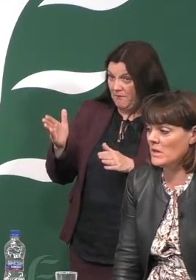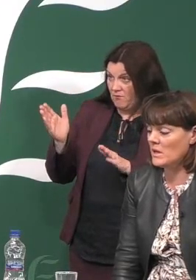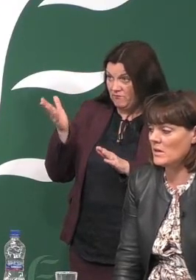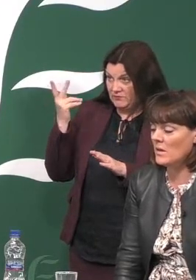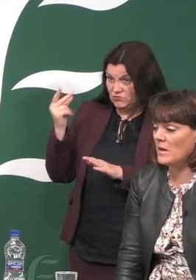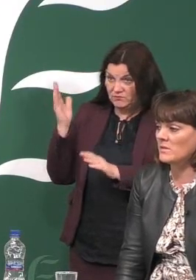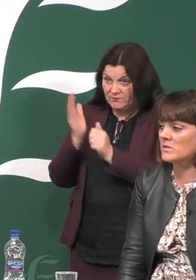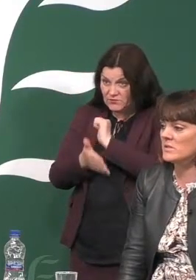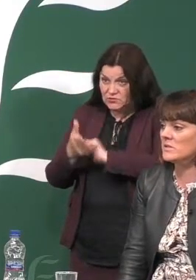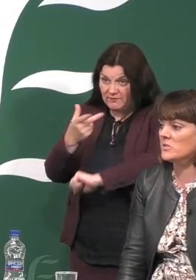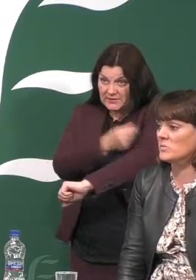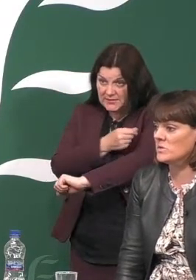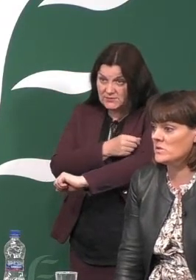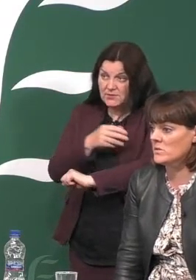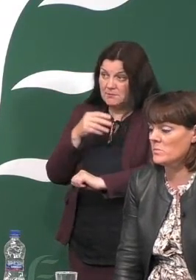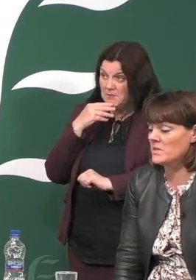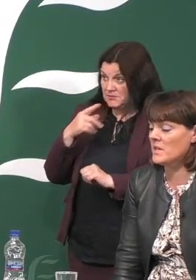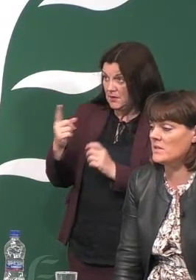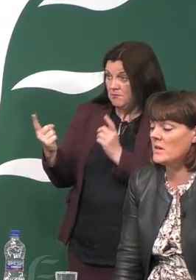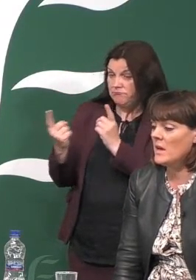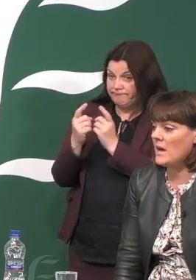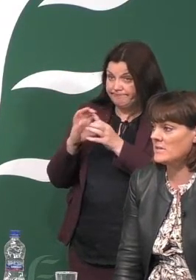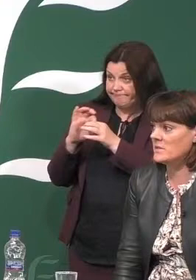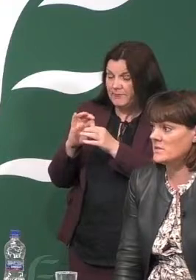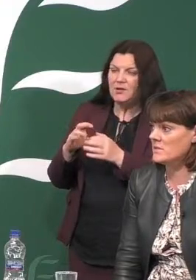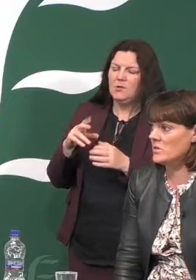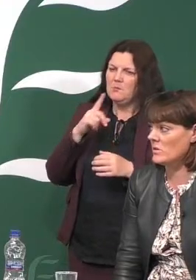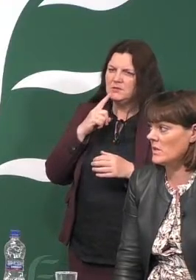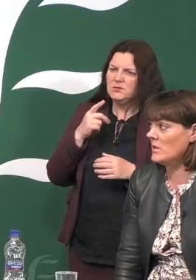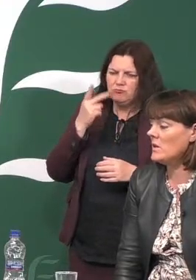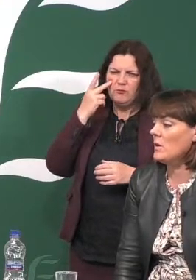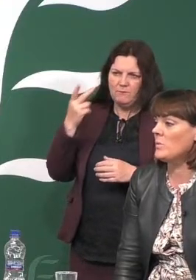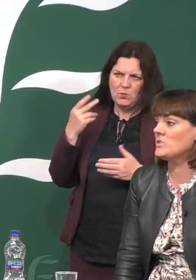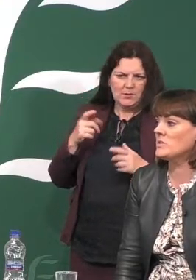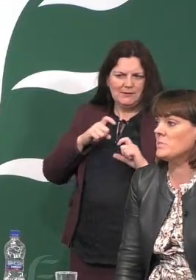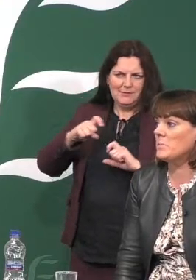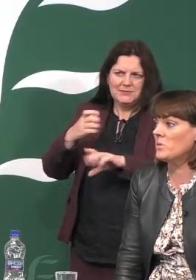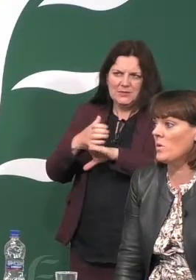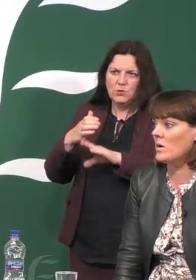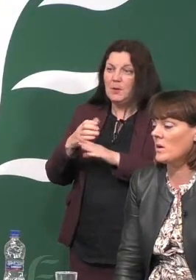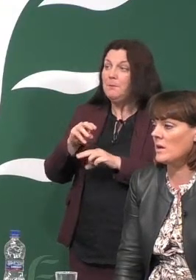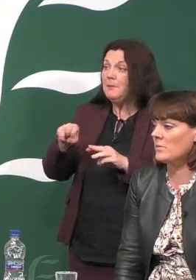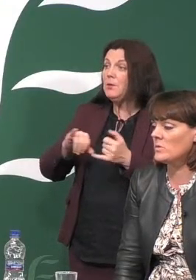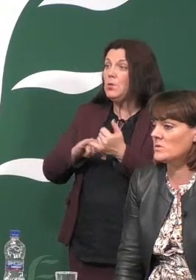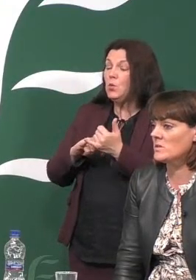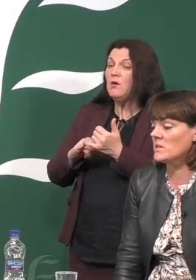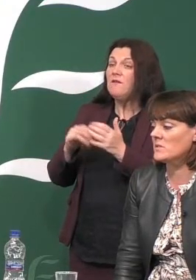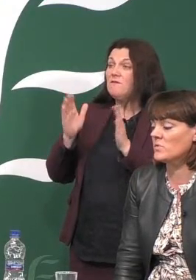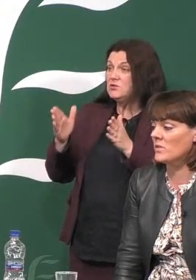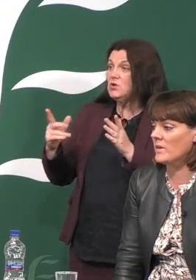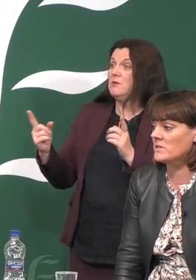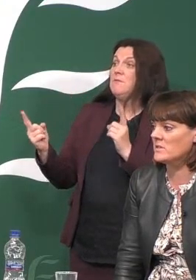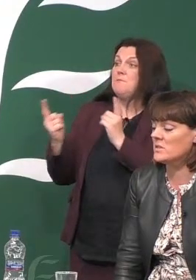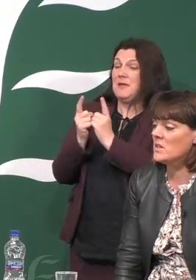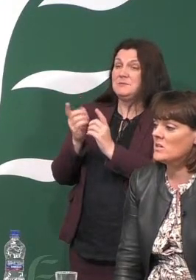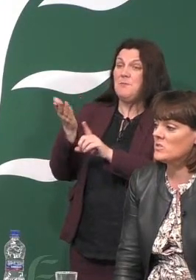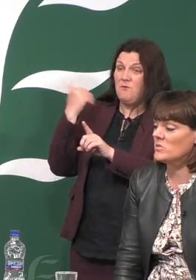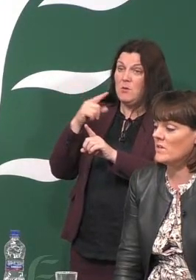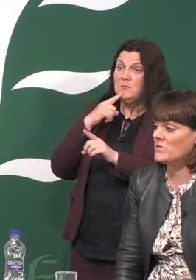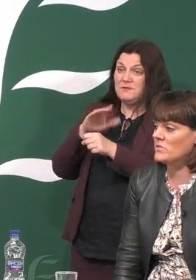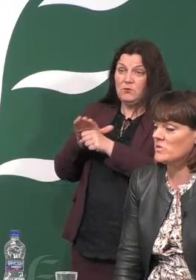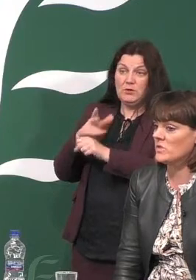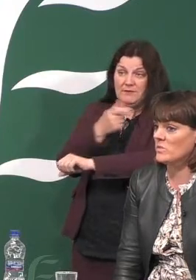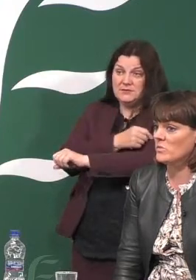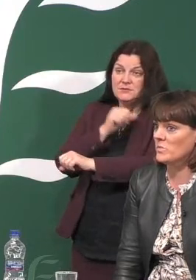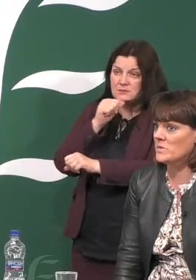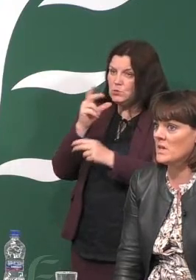this week, and the decision was to maintain as it is currently, which is people who are close contacts and fully vaccinated don't